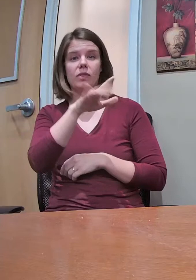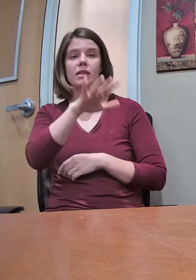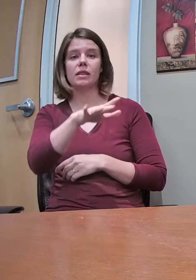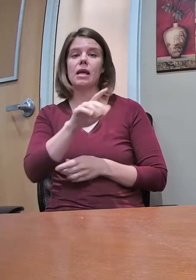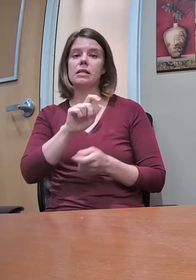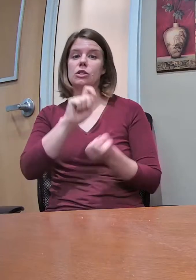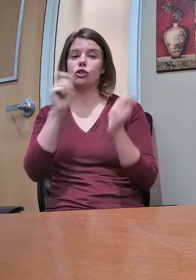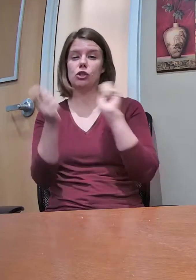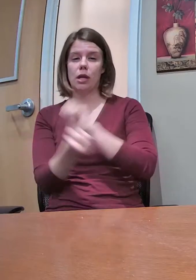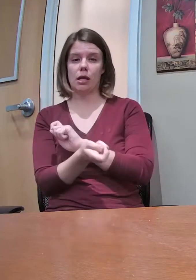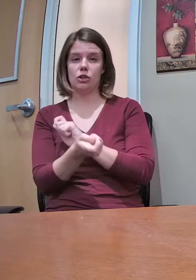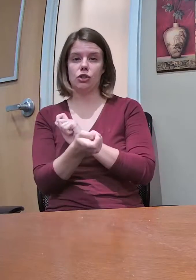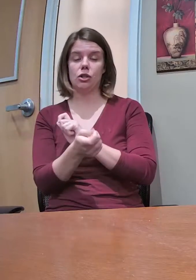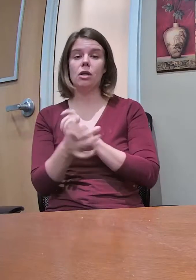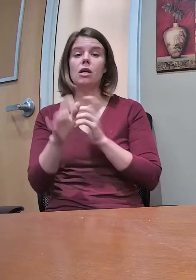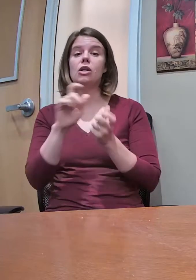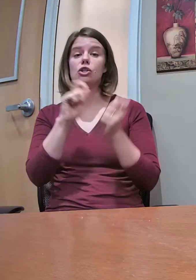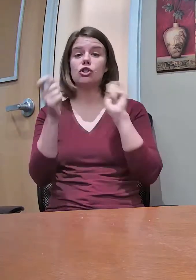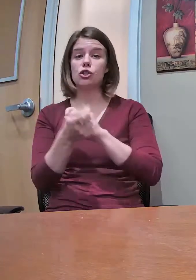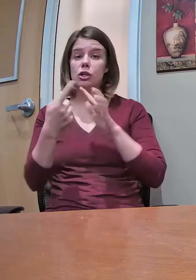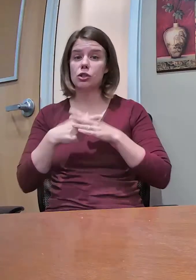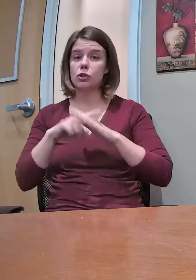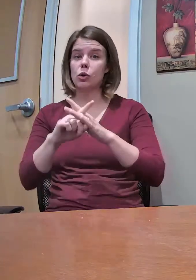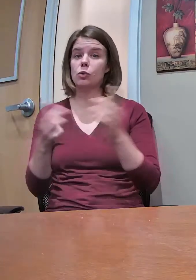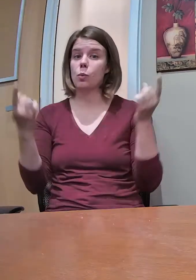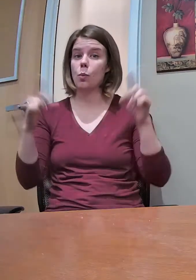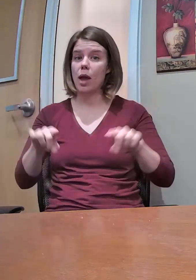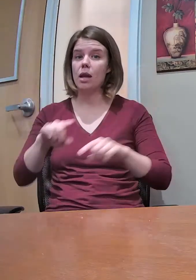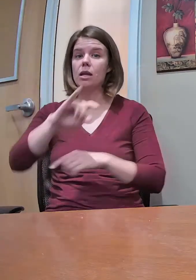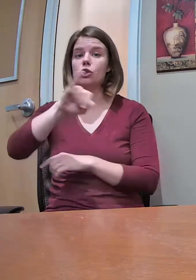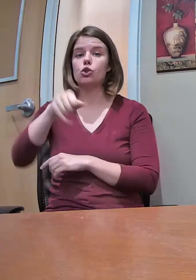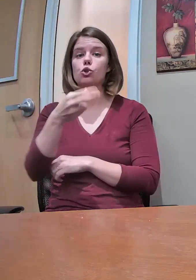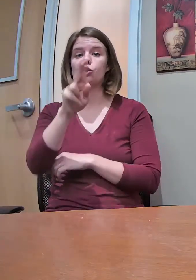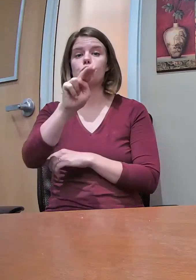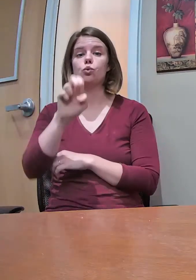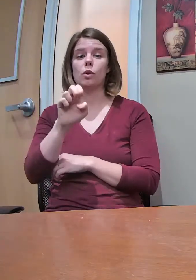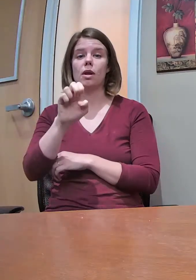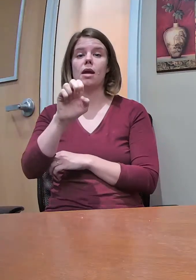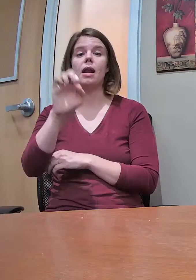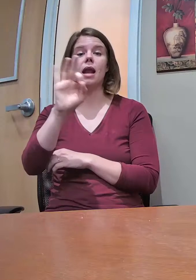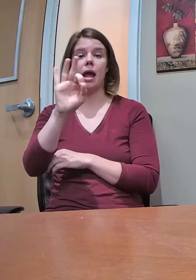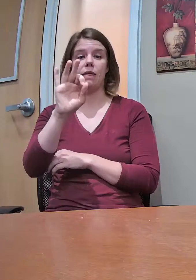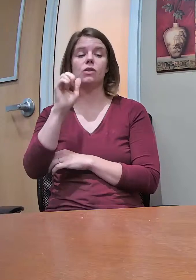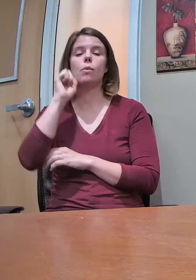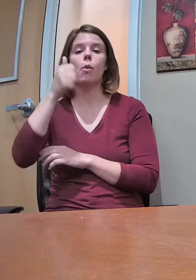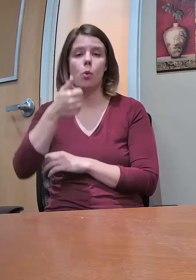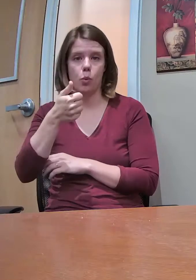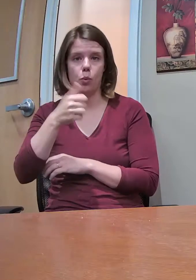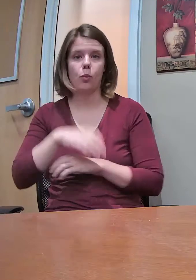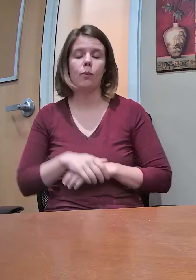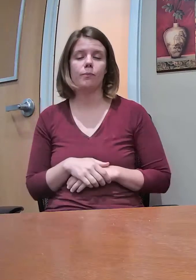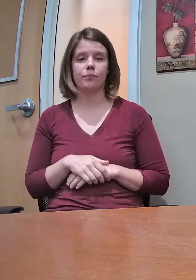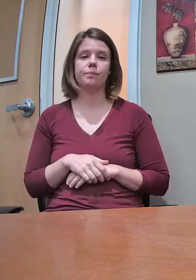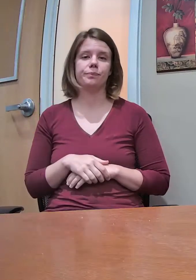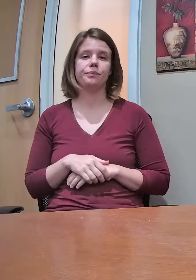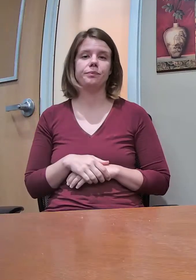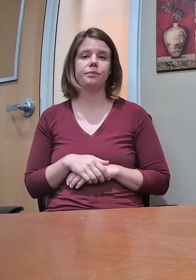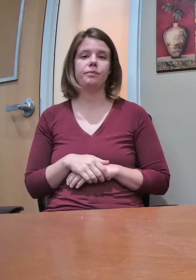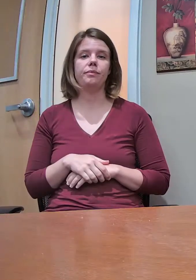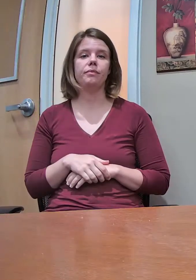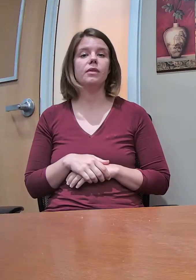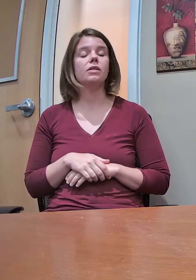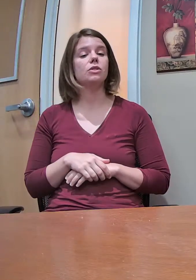into play tomorrow, June the 9th. So this is based on Directive Number 3, which was